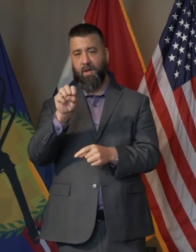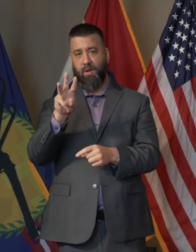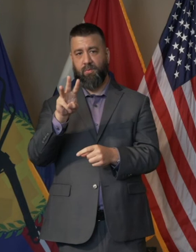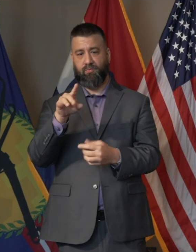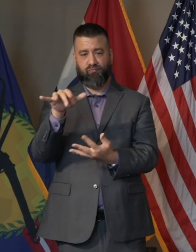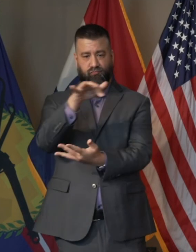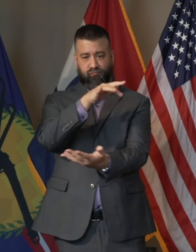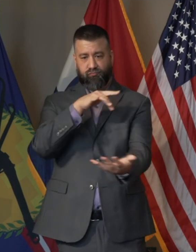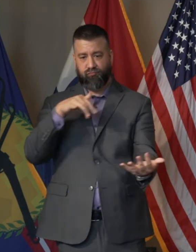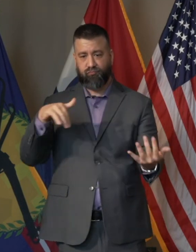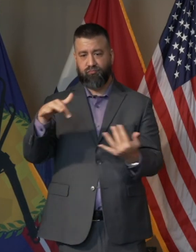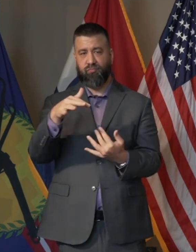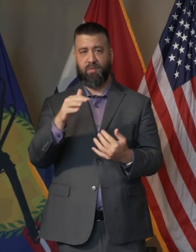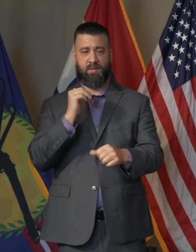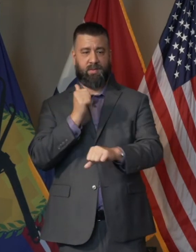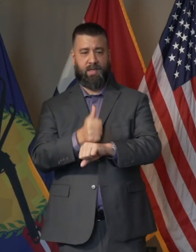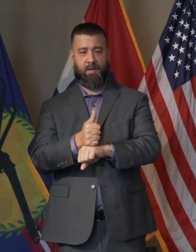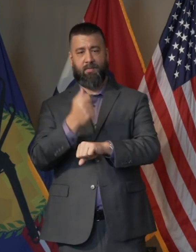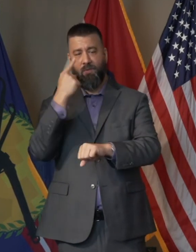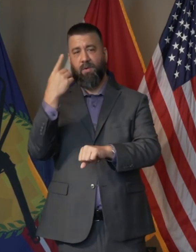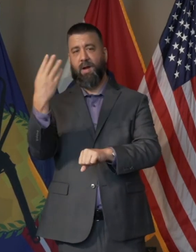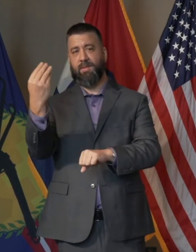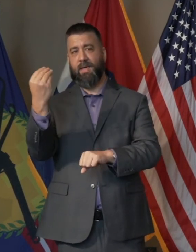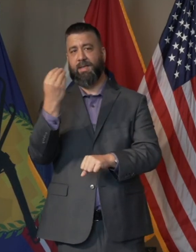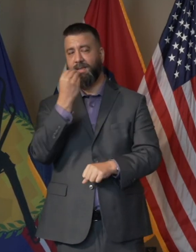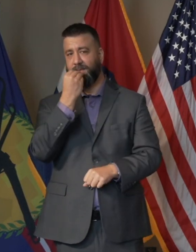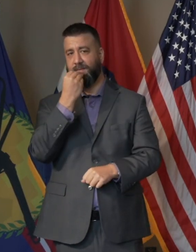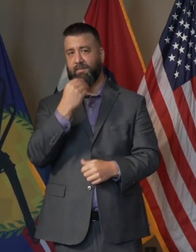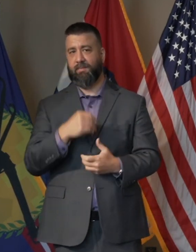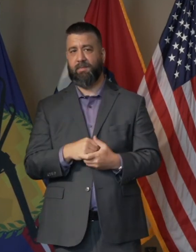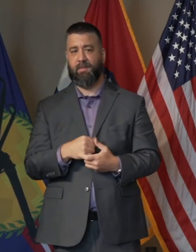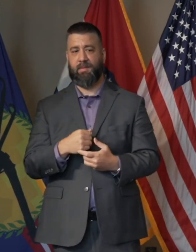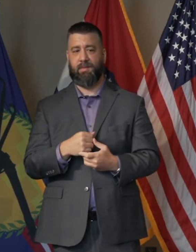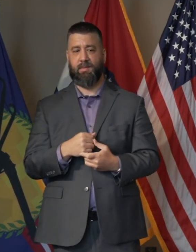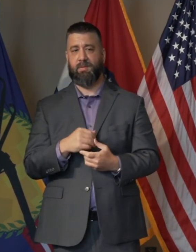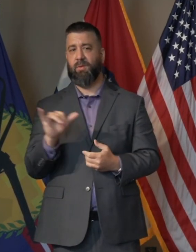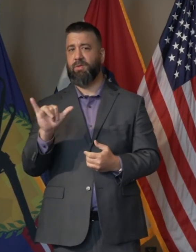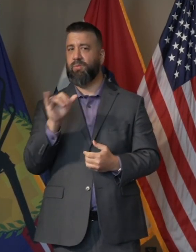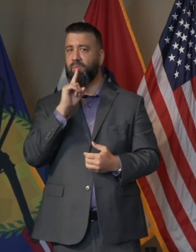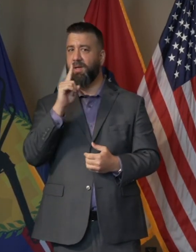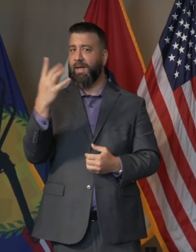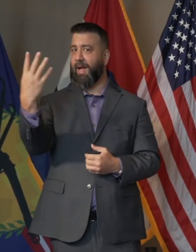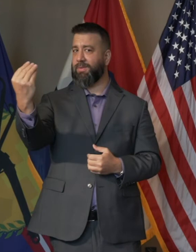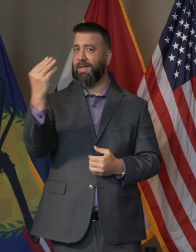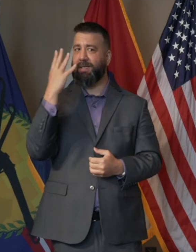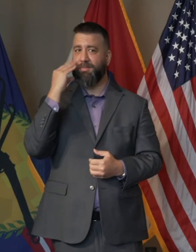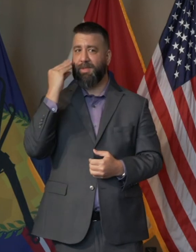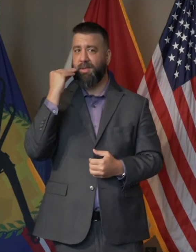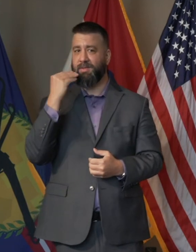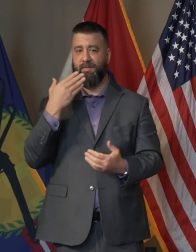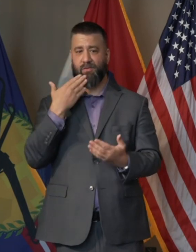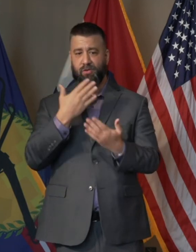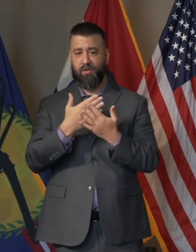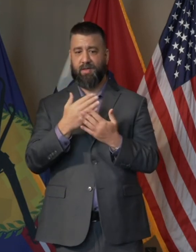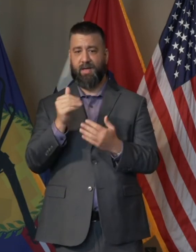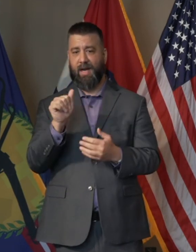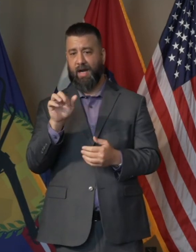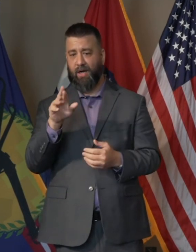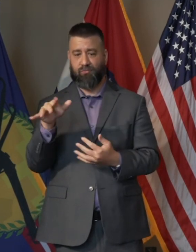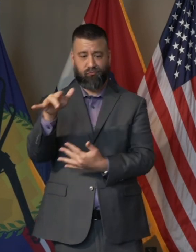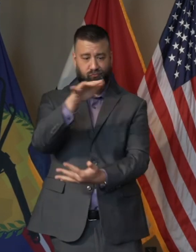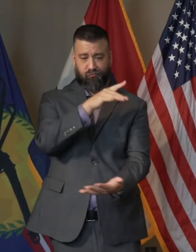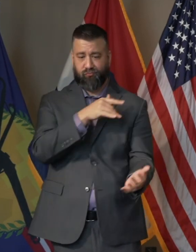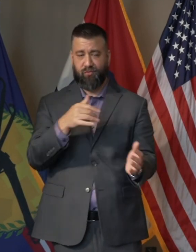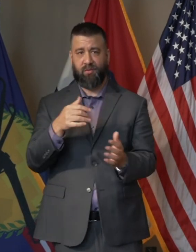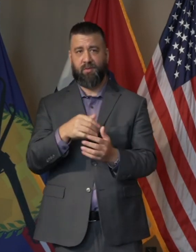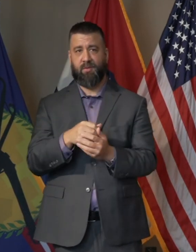for outdoor dining and that it truly is an outdoor experience that is well ventilated, because